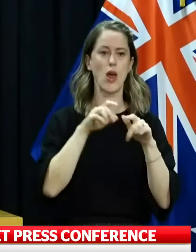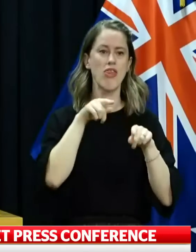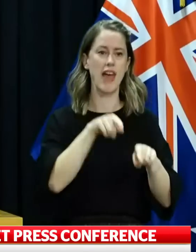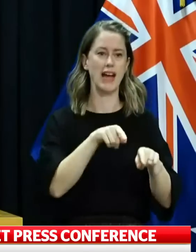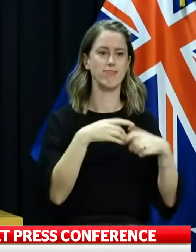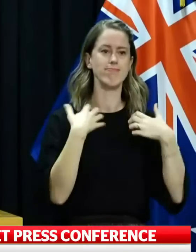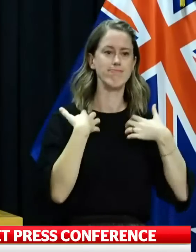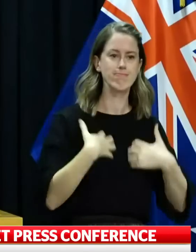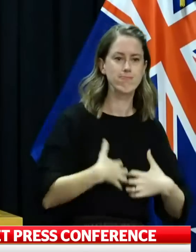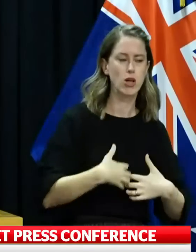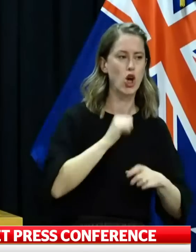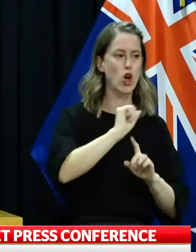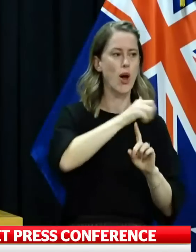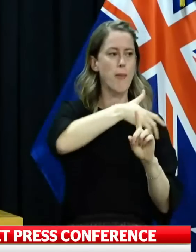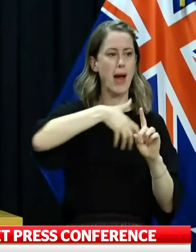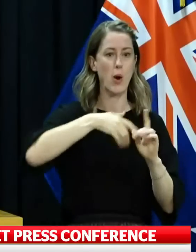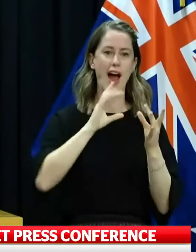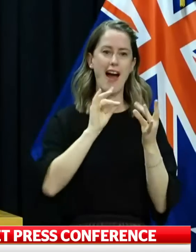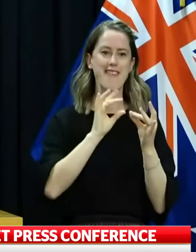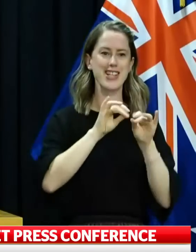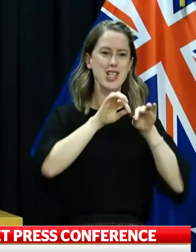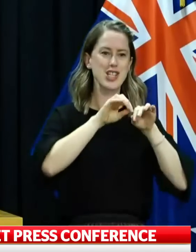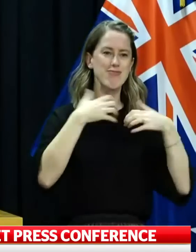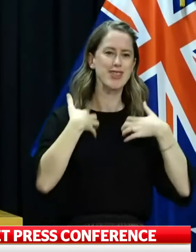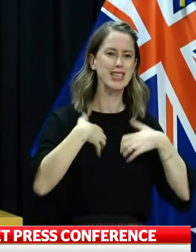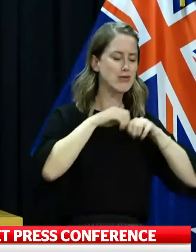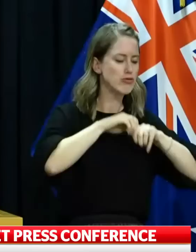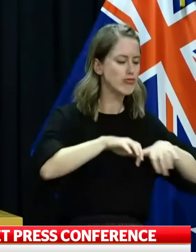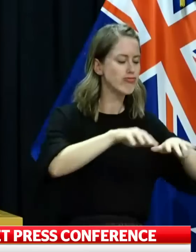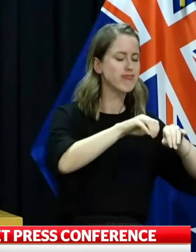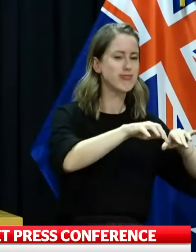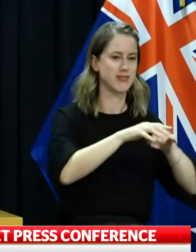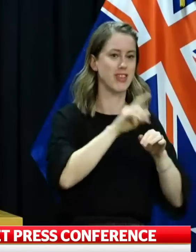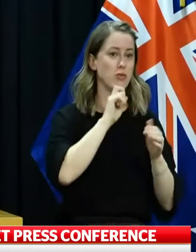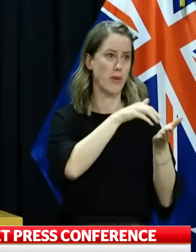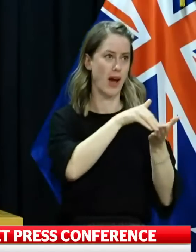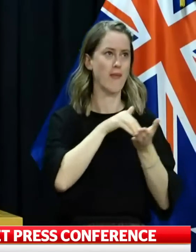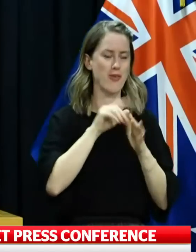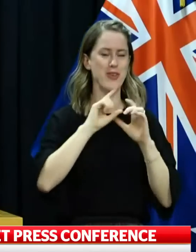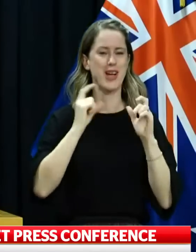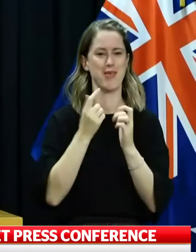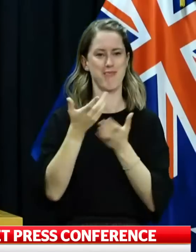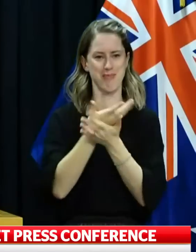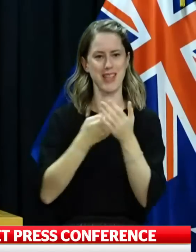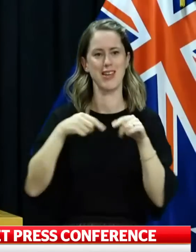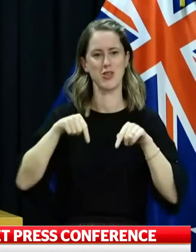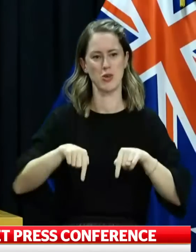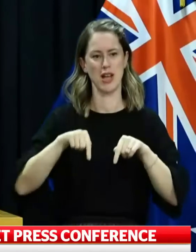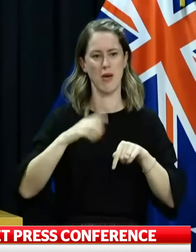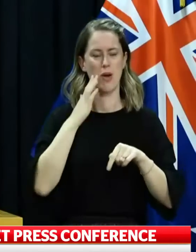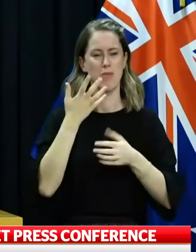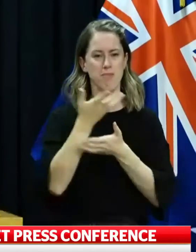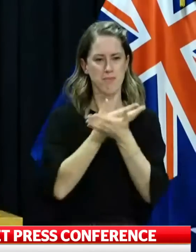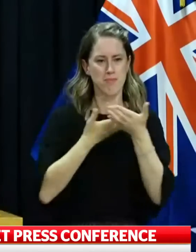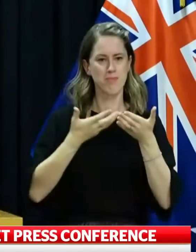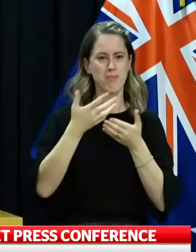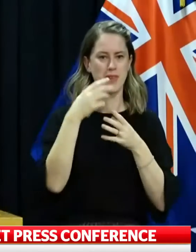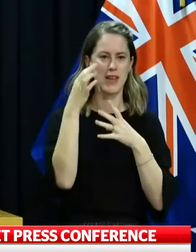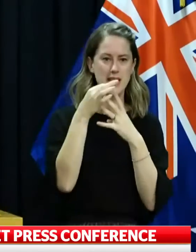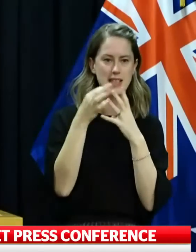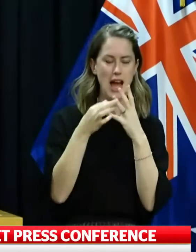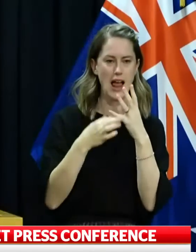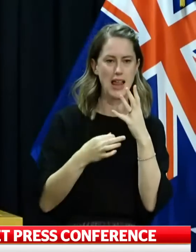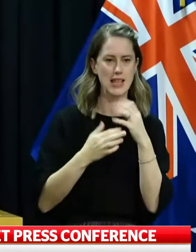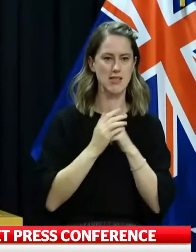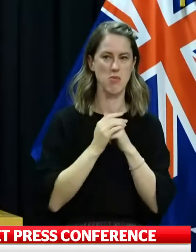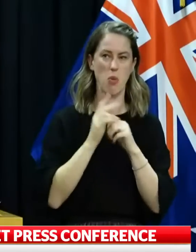monkeypox. Her background as an infectious diseases specialist was certainly helpful for Cabinet today as we discuss some of the details and what we're